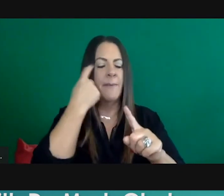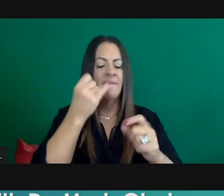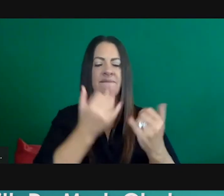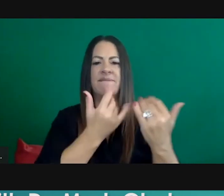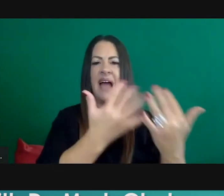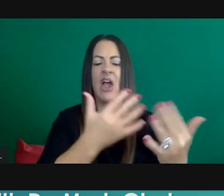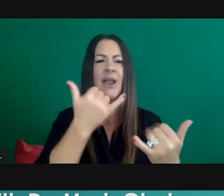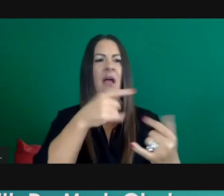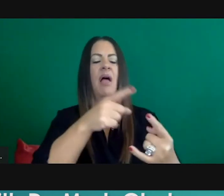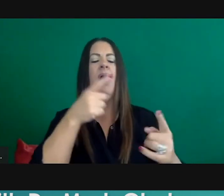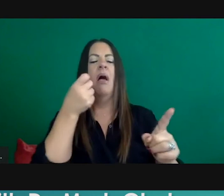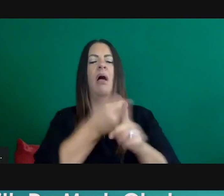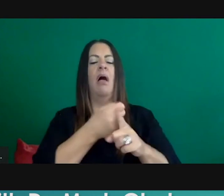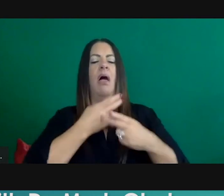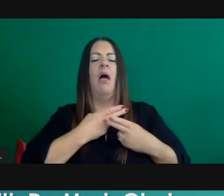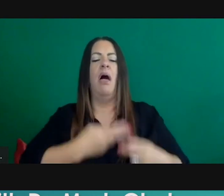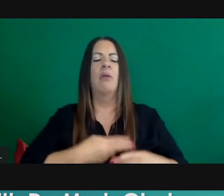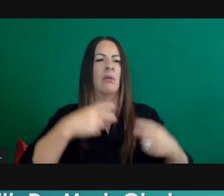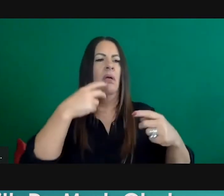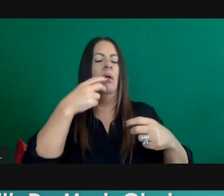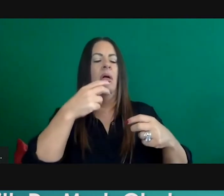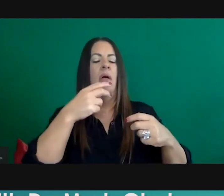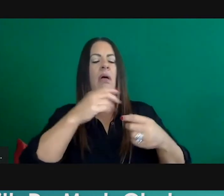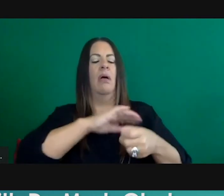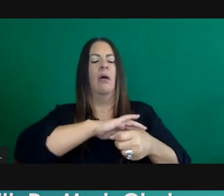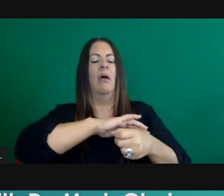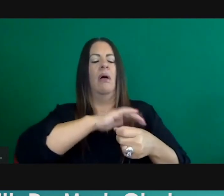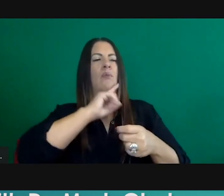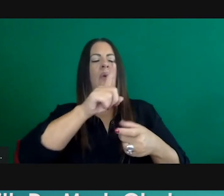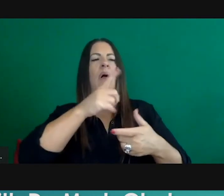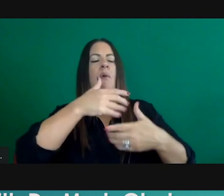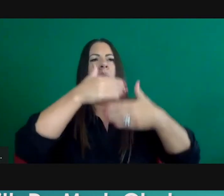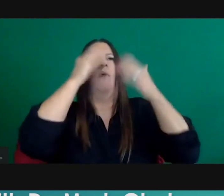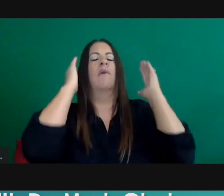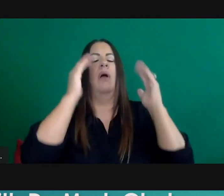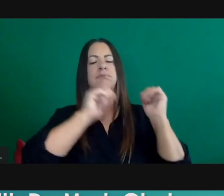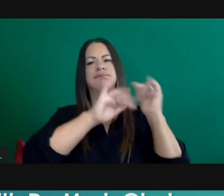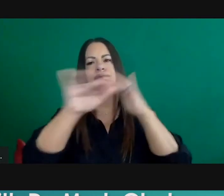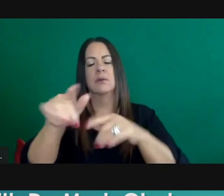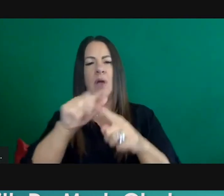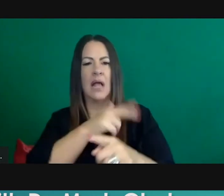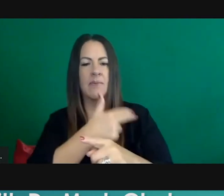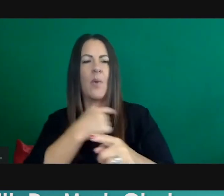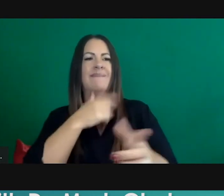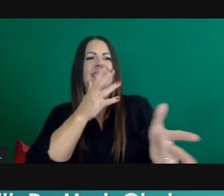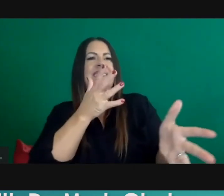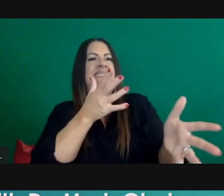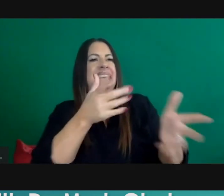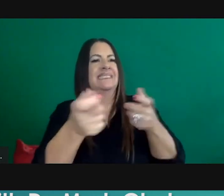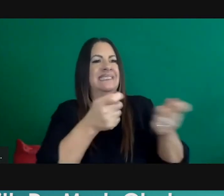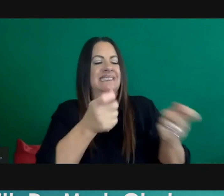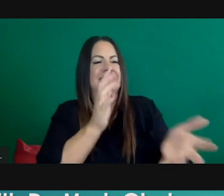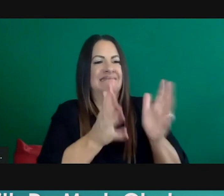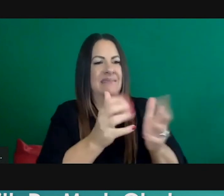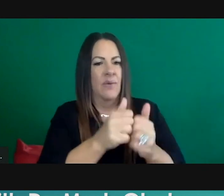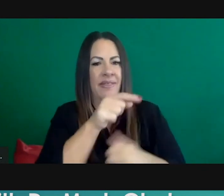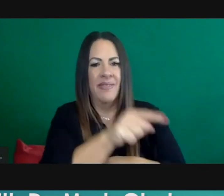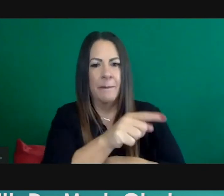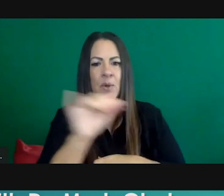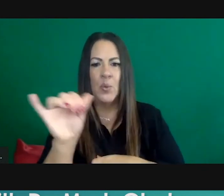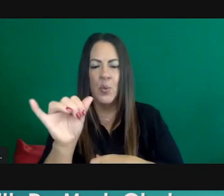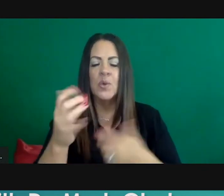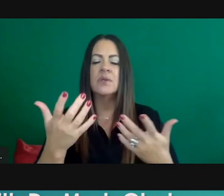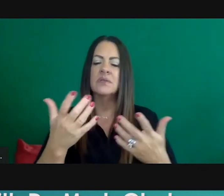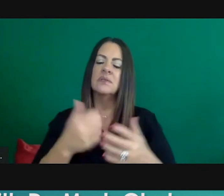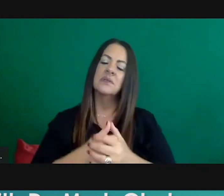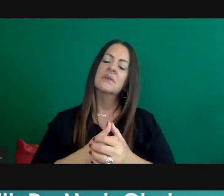out, understanding how we work through the hospital community that really came together in a wonderful way in California as it related to COVID,